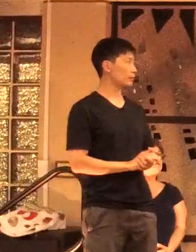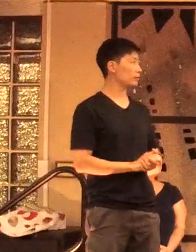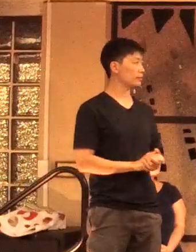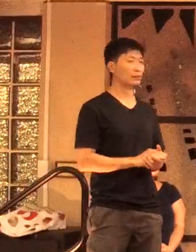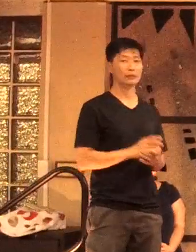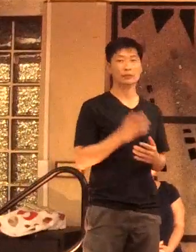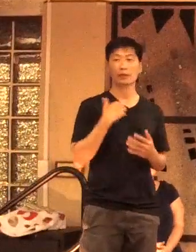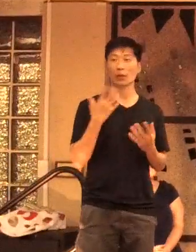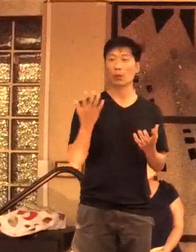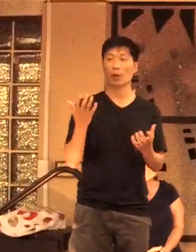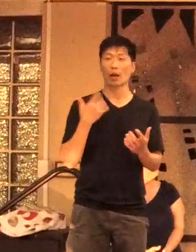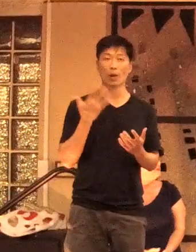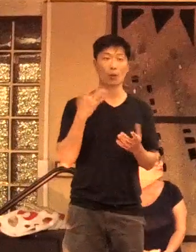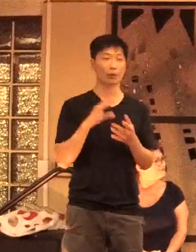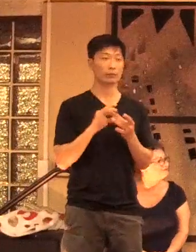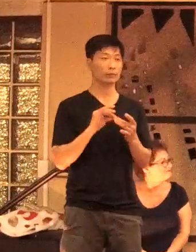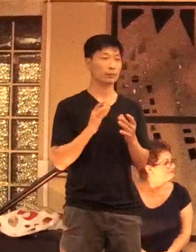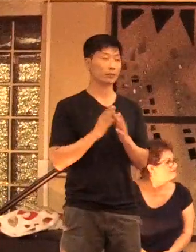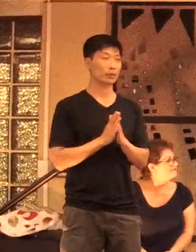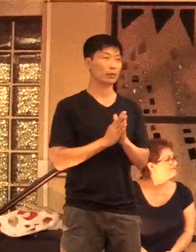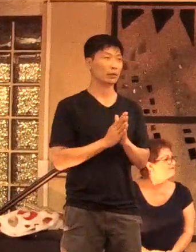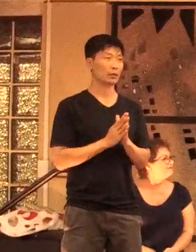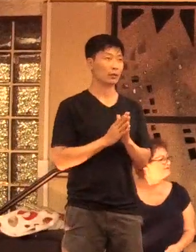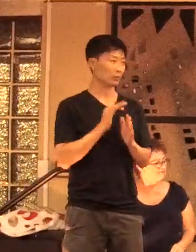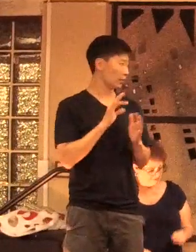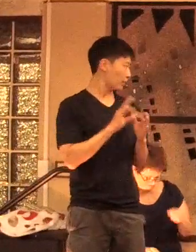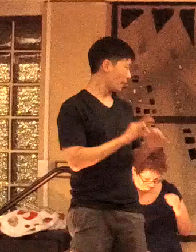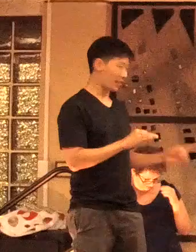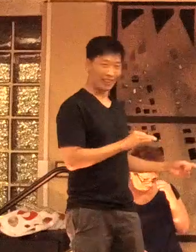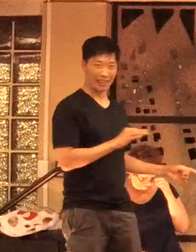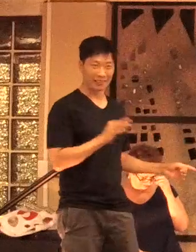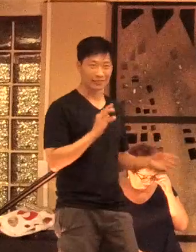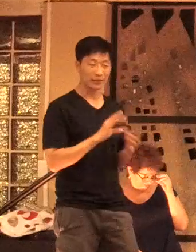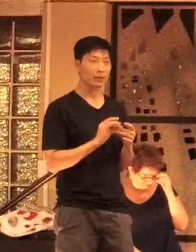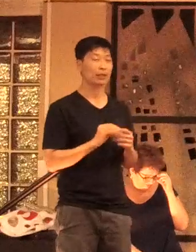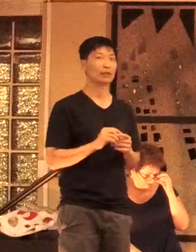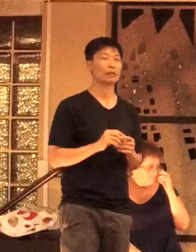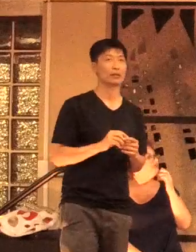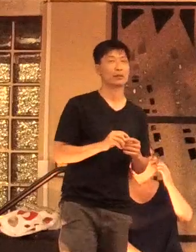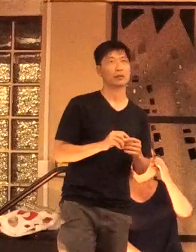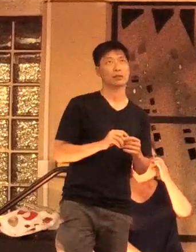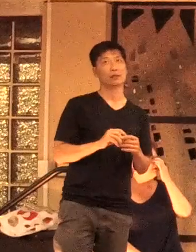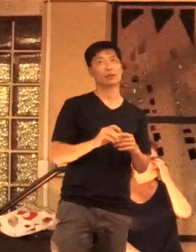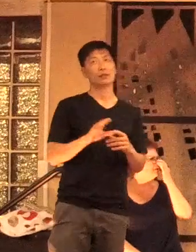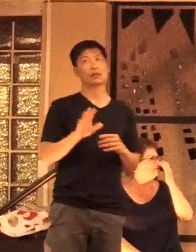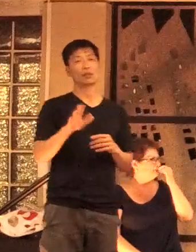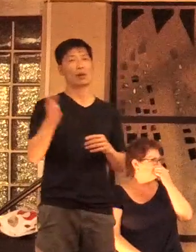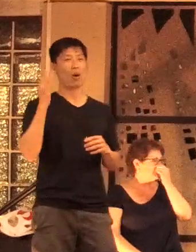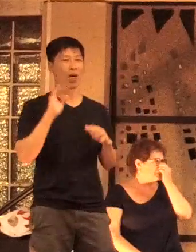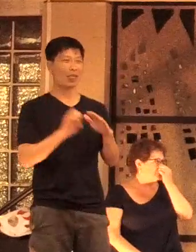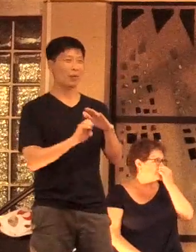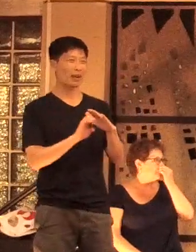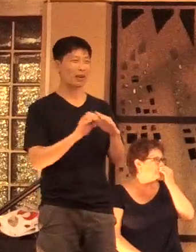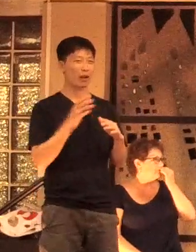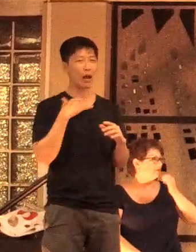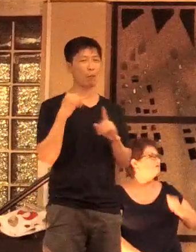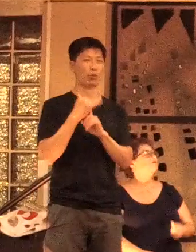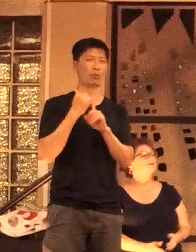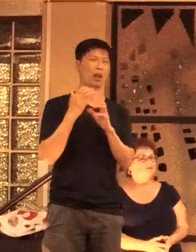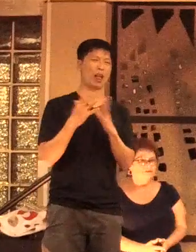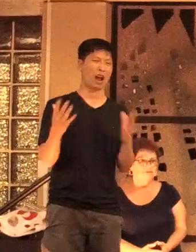I would like to say a relation to that coach. Because like all those elementary schools, I got bullied a